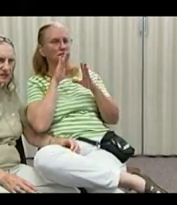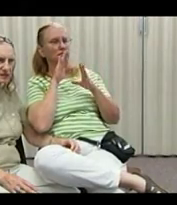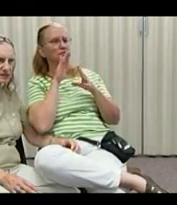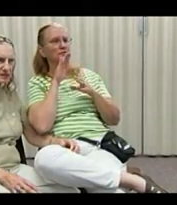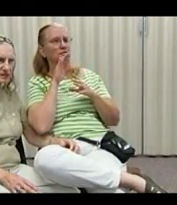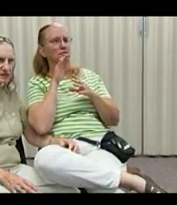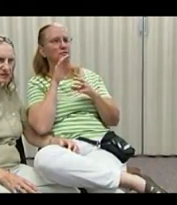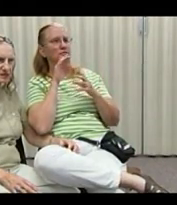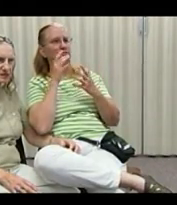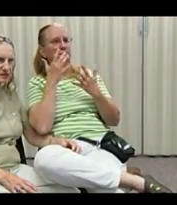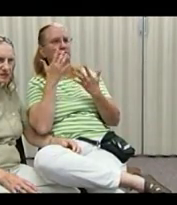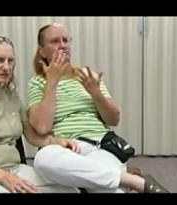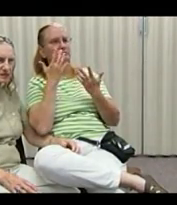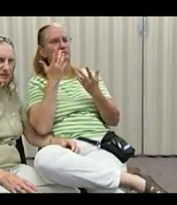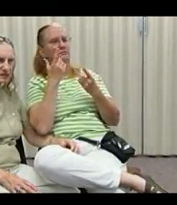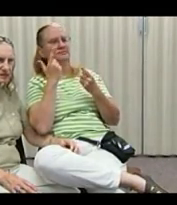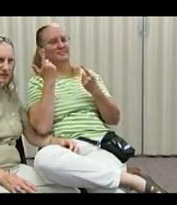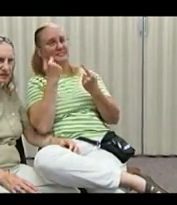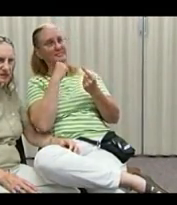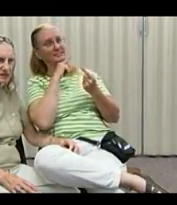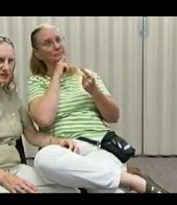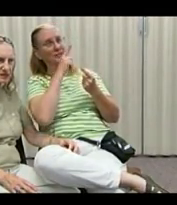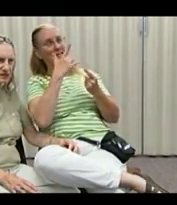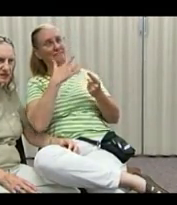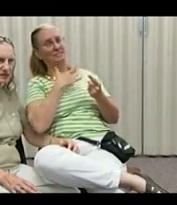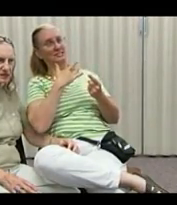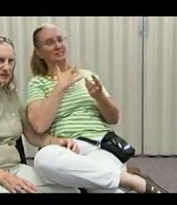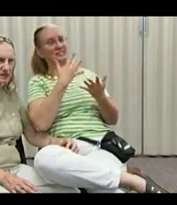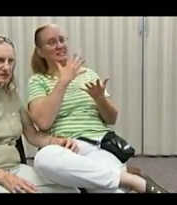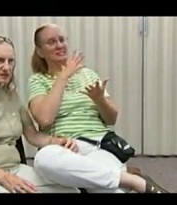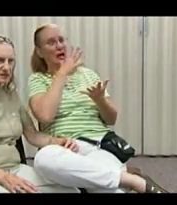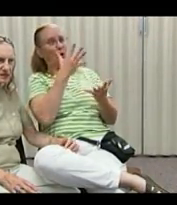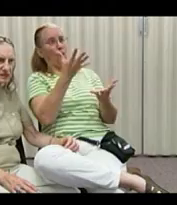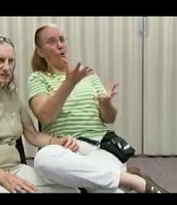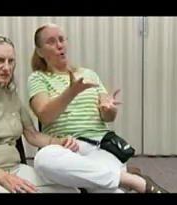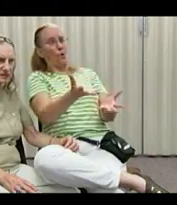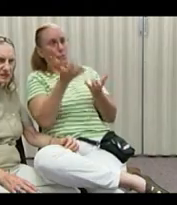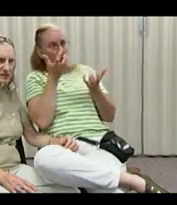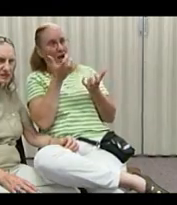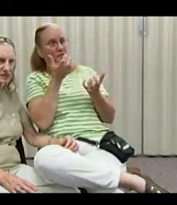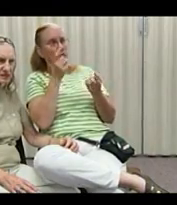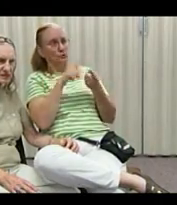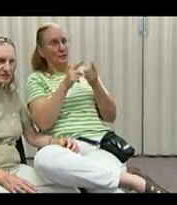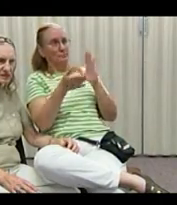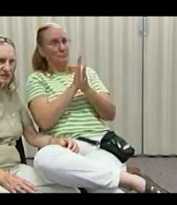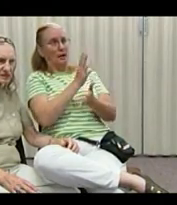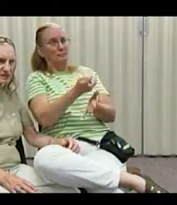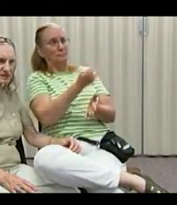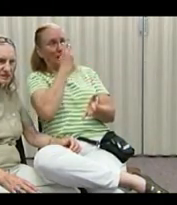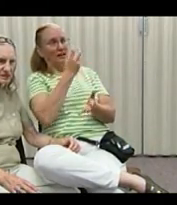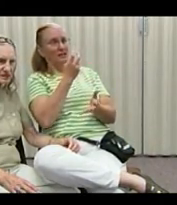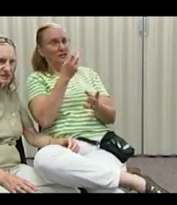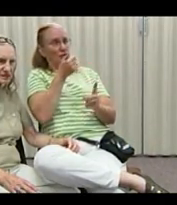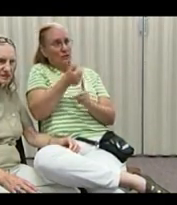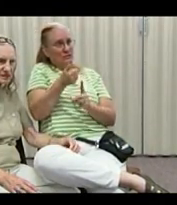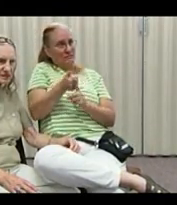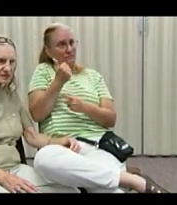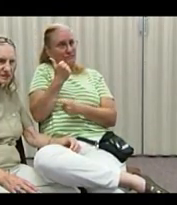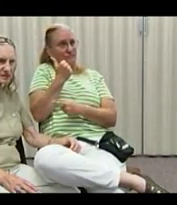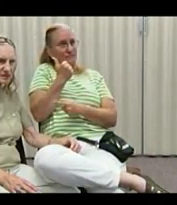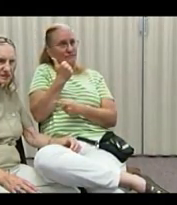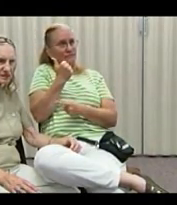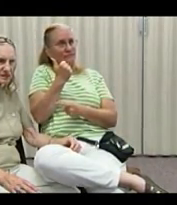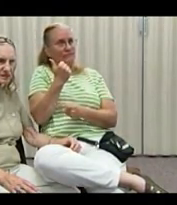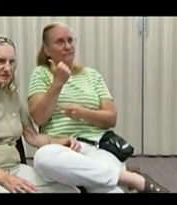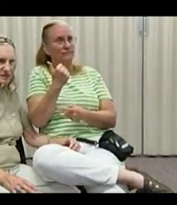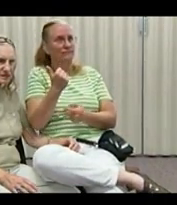frustration and just the